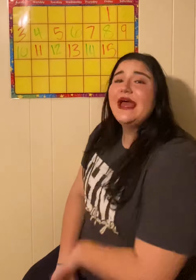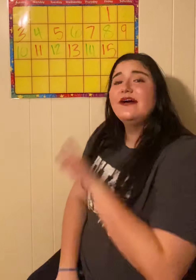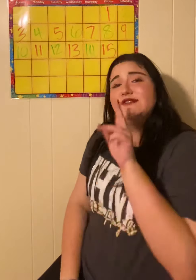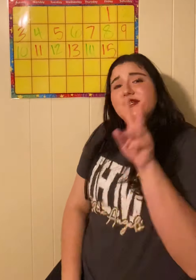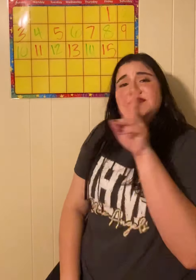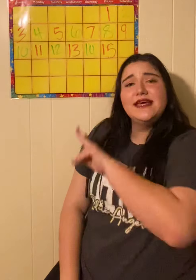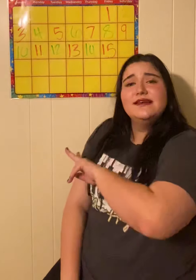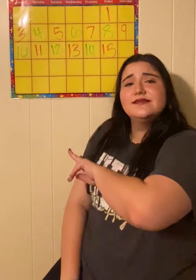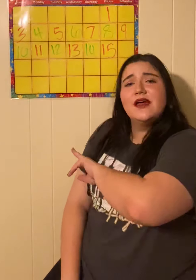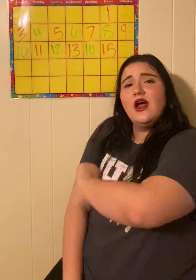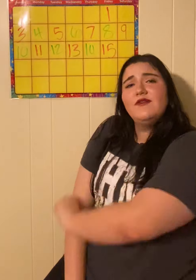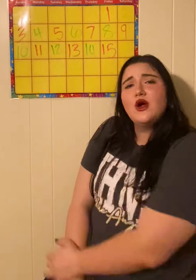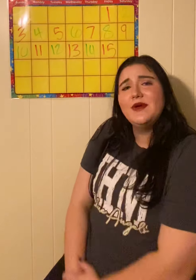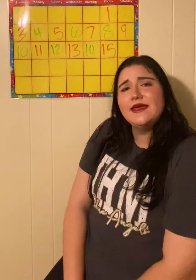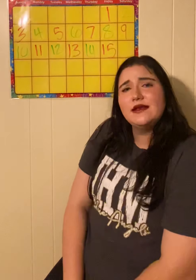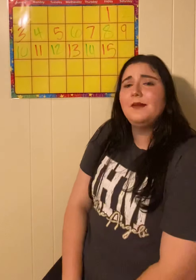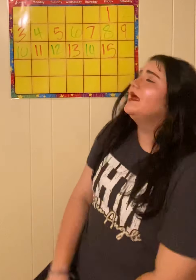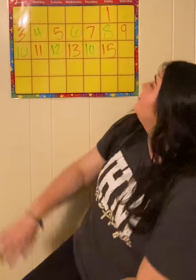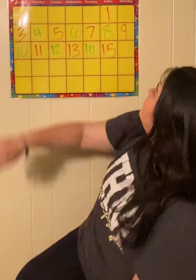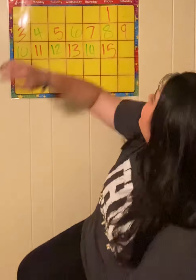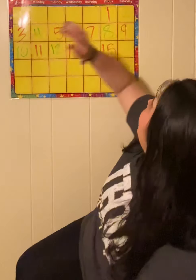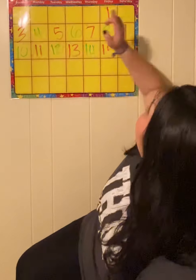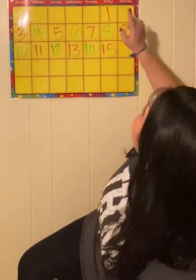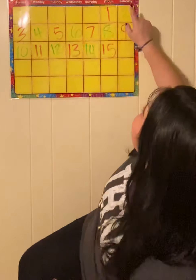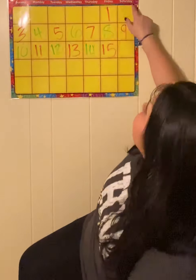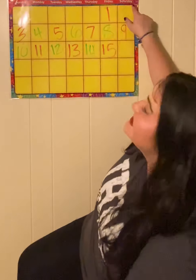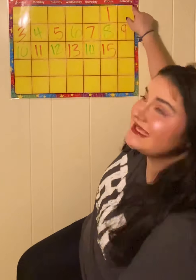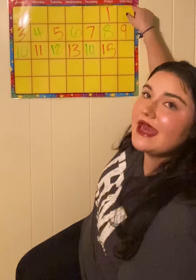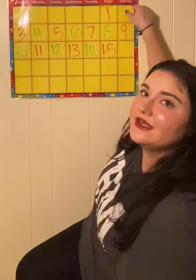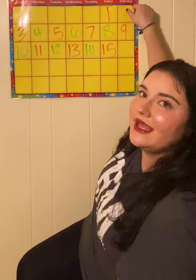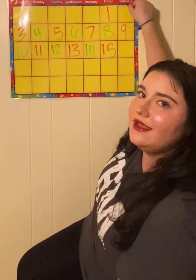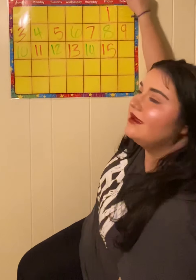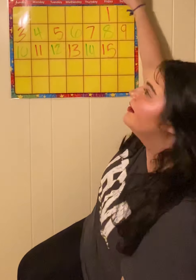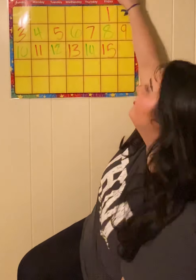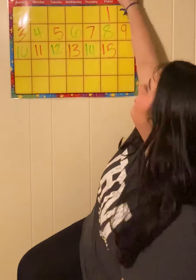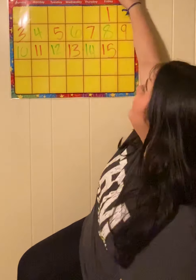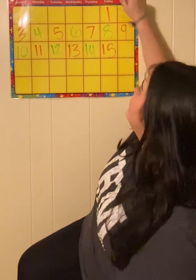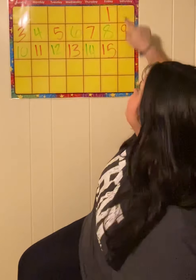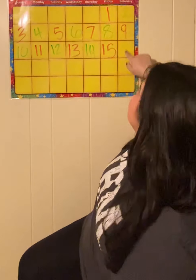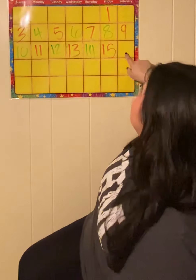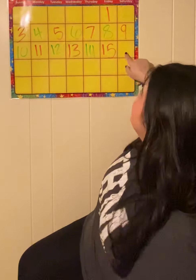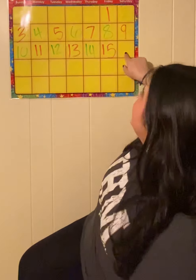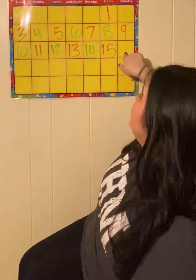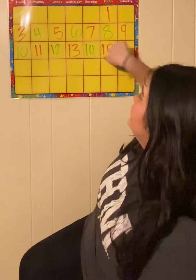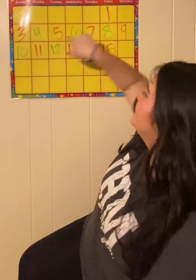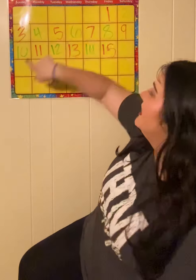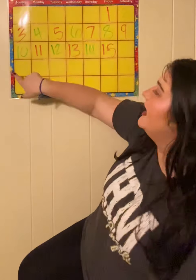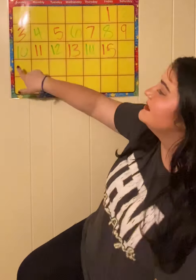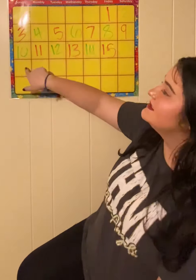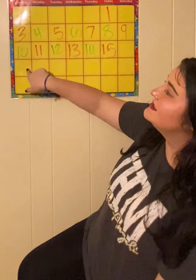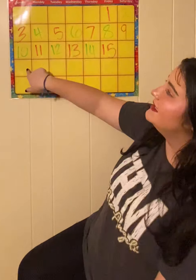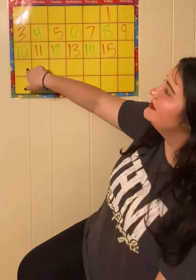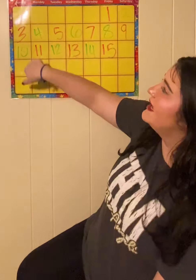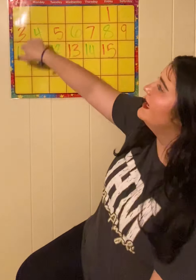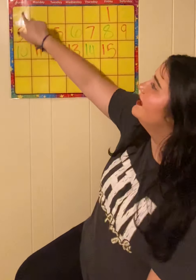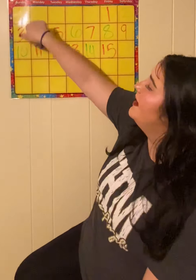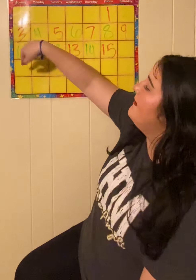have 2 days of our weekend coming up. We have Saturday, May 16th, and Sunday,